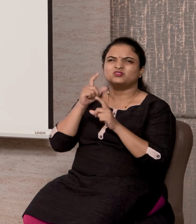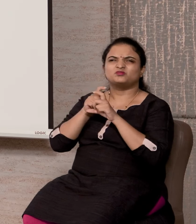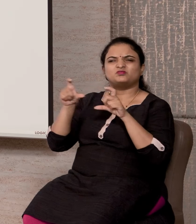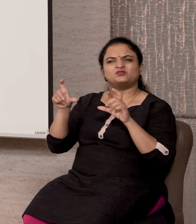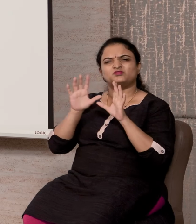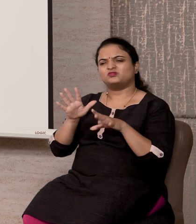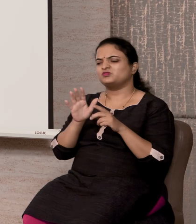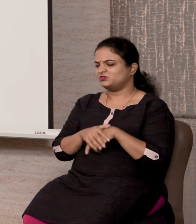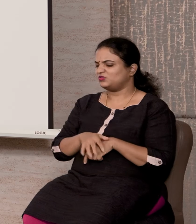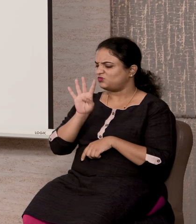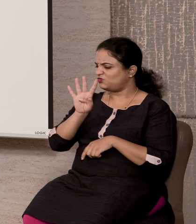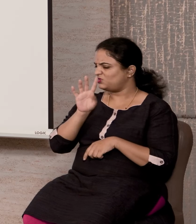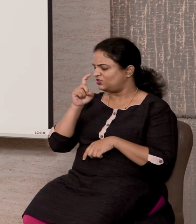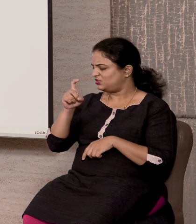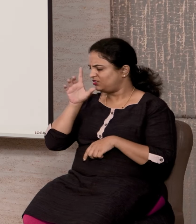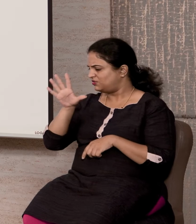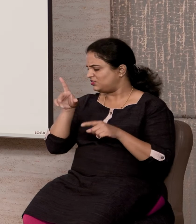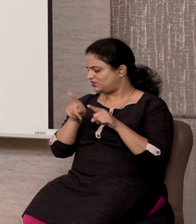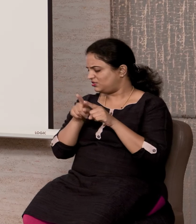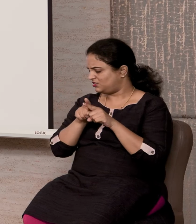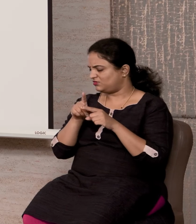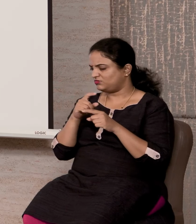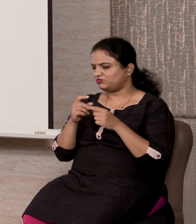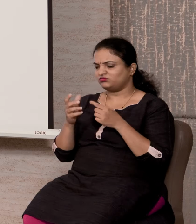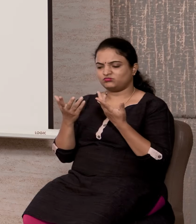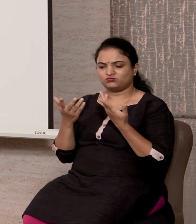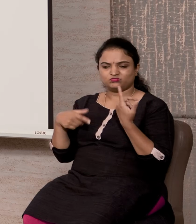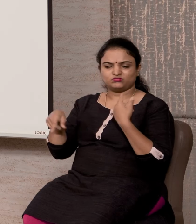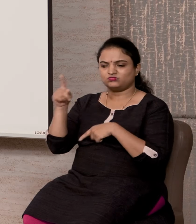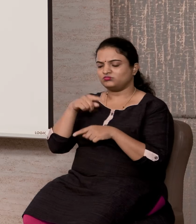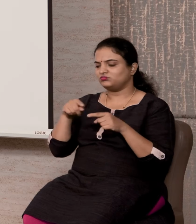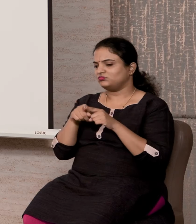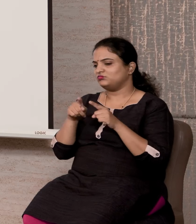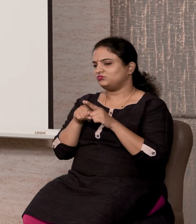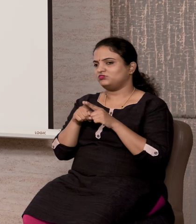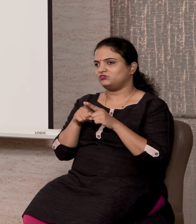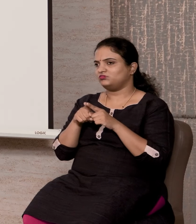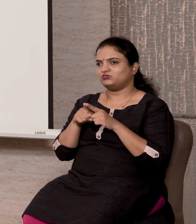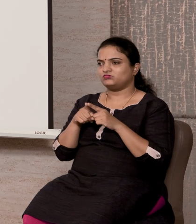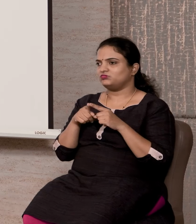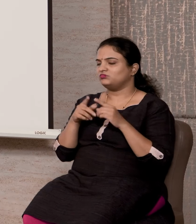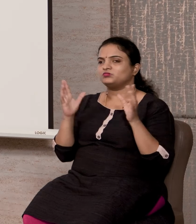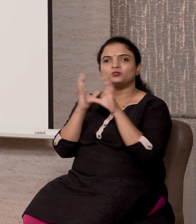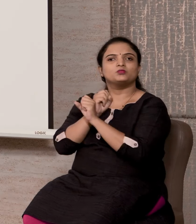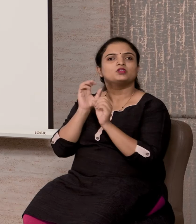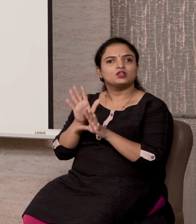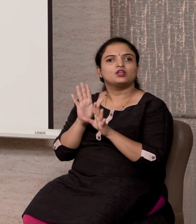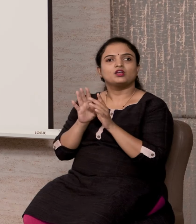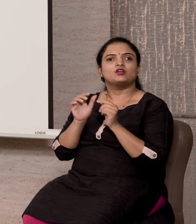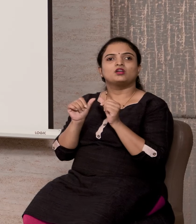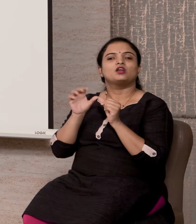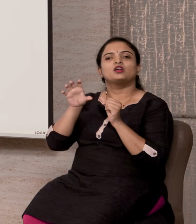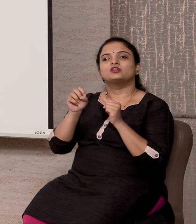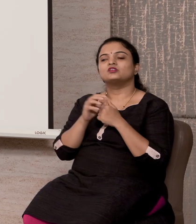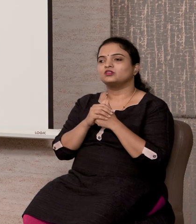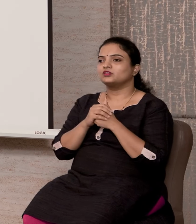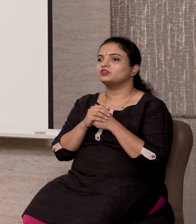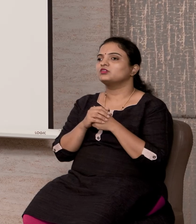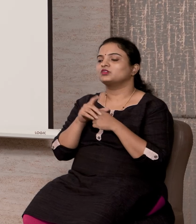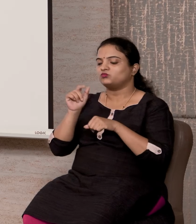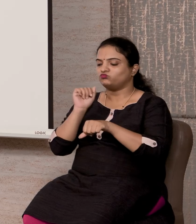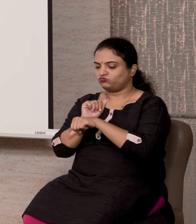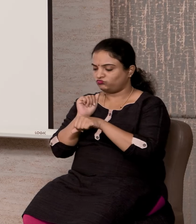over 75% of respondents felt that they lacked accessibility skills. And all of these are working professionals, by the way, right? They're all working